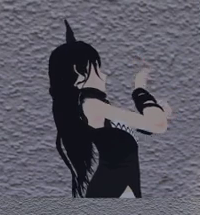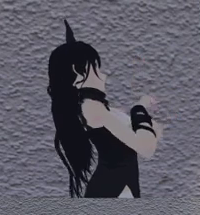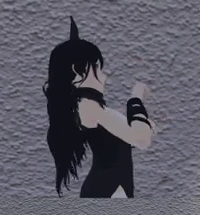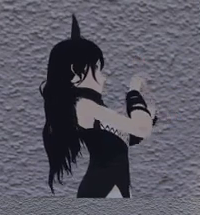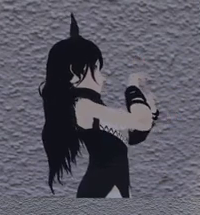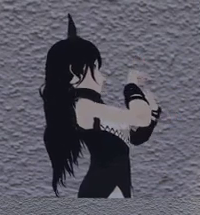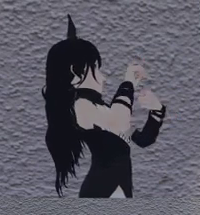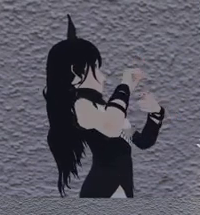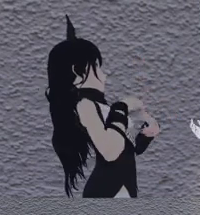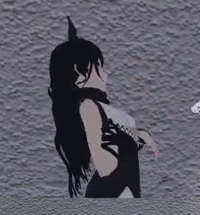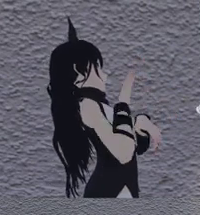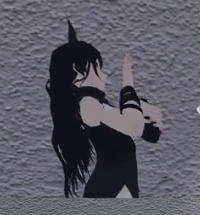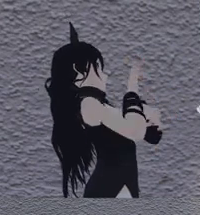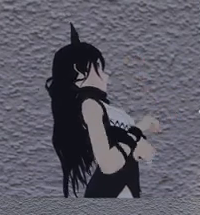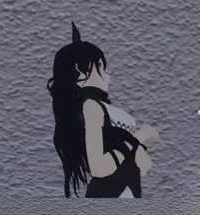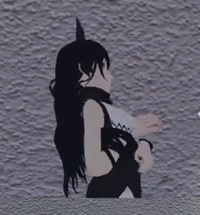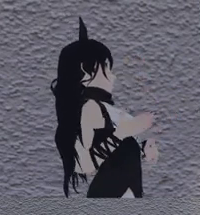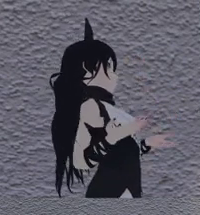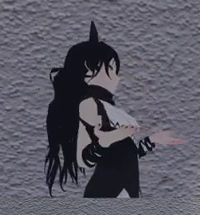Yeah. And so, yeah.